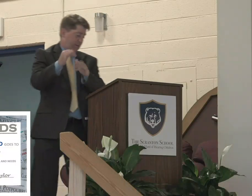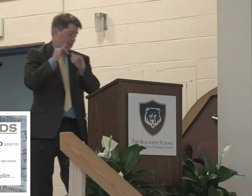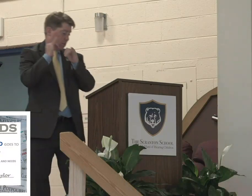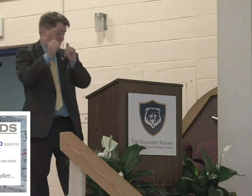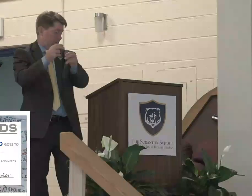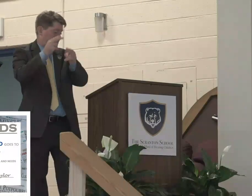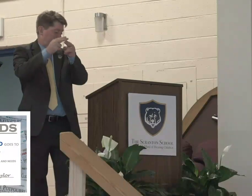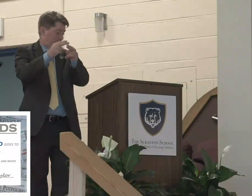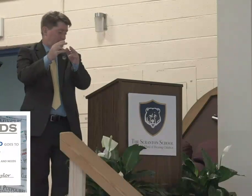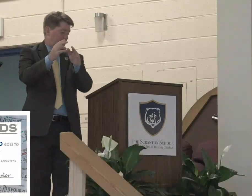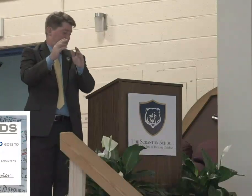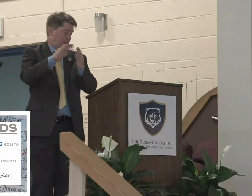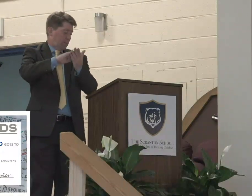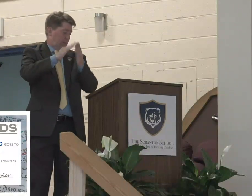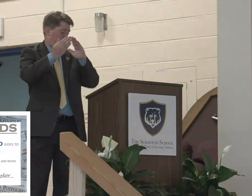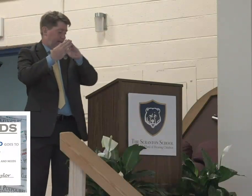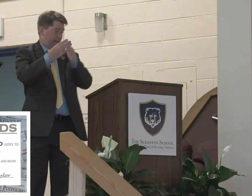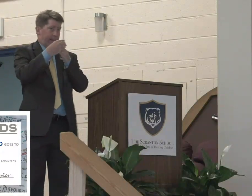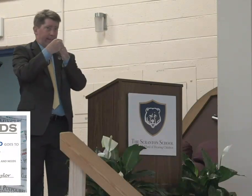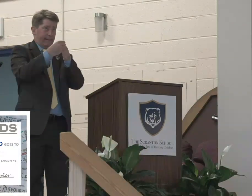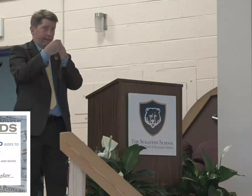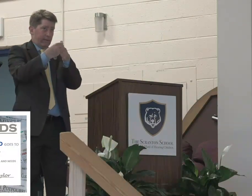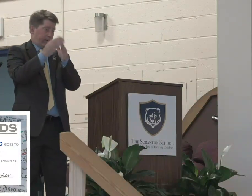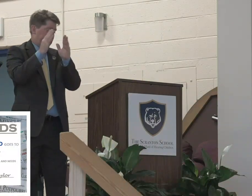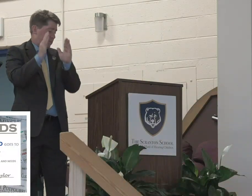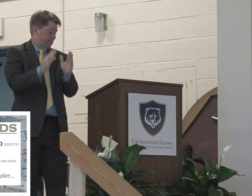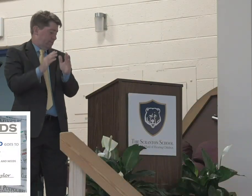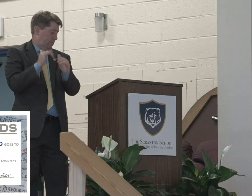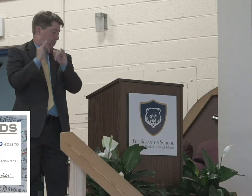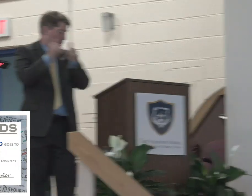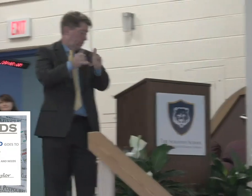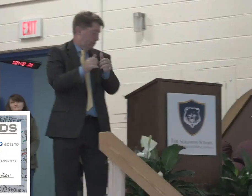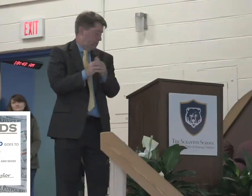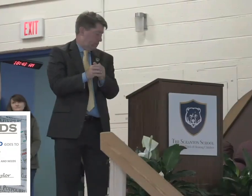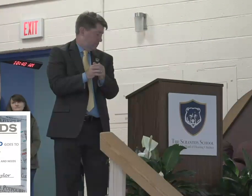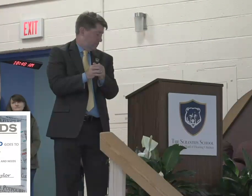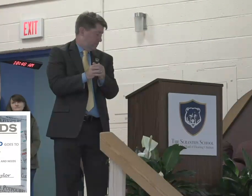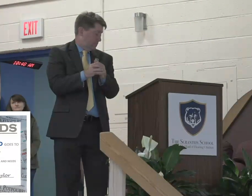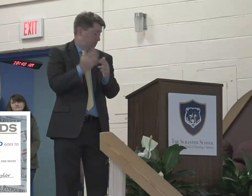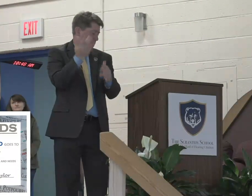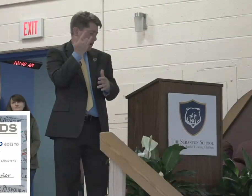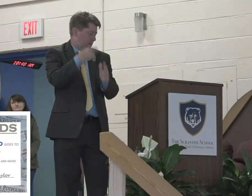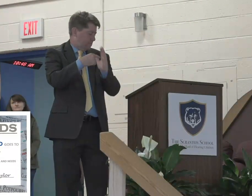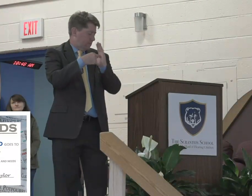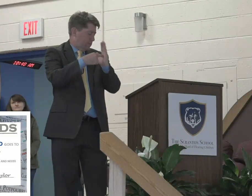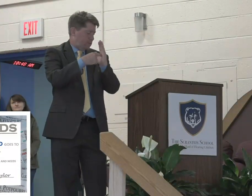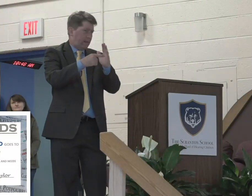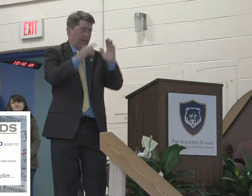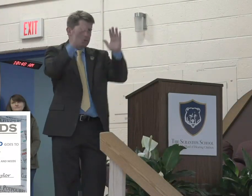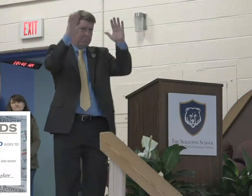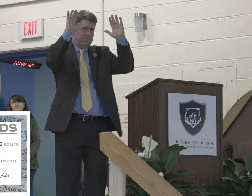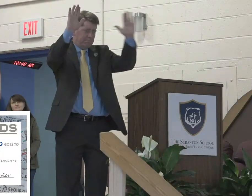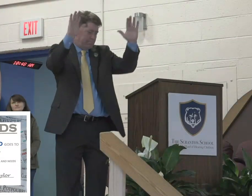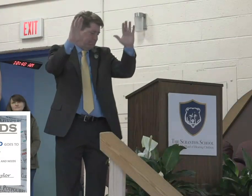The next award is called the Community Leader Award. And this is given to a